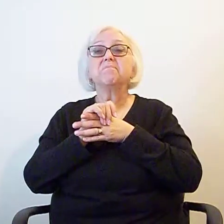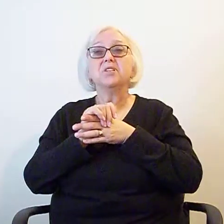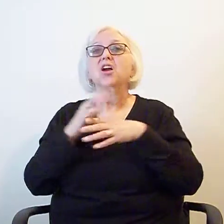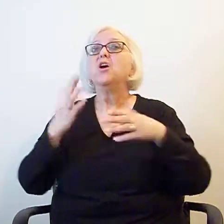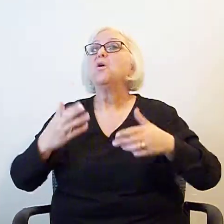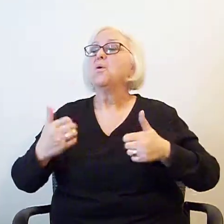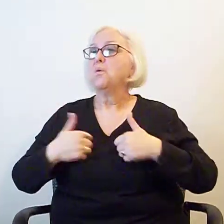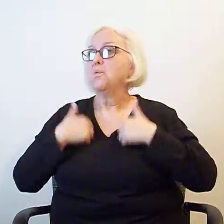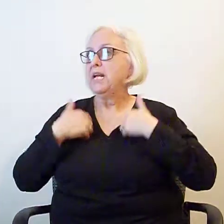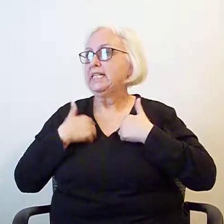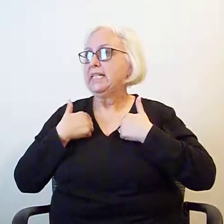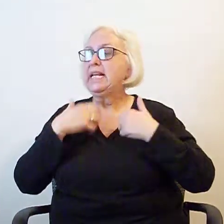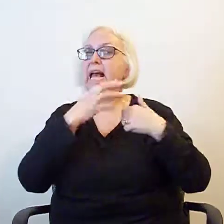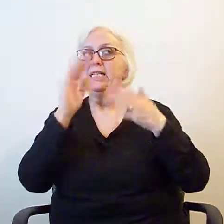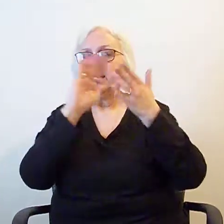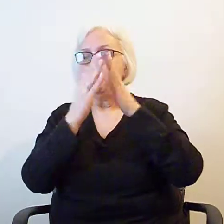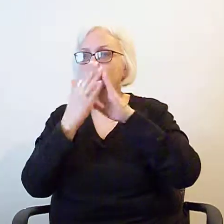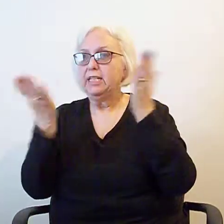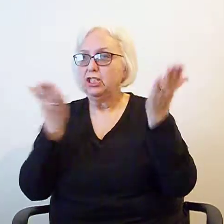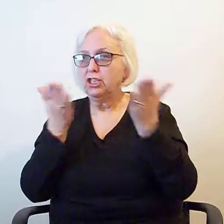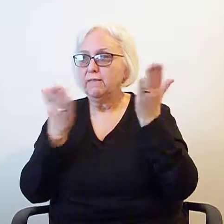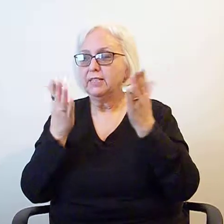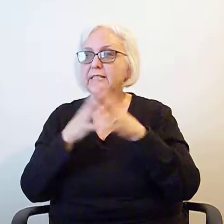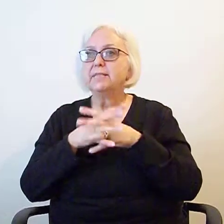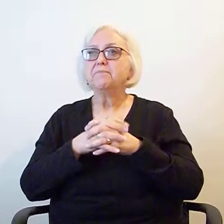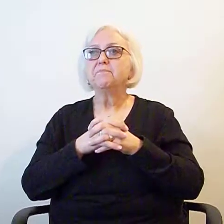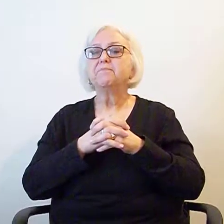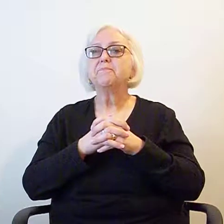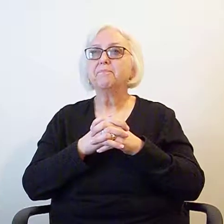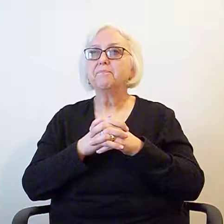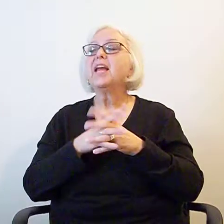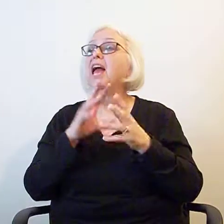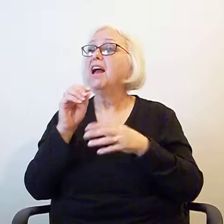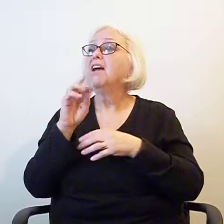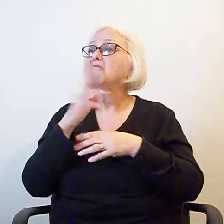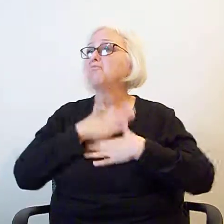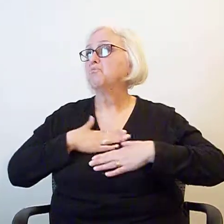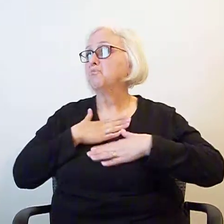residential and community services, and recreational therapy.